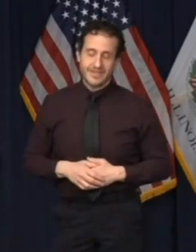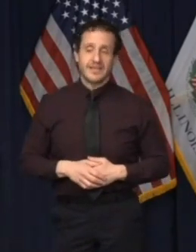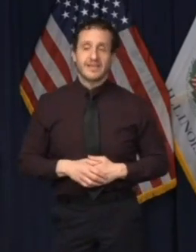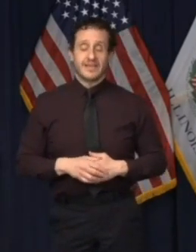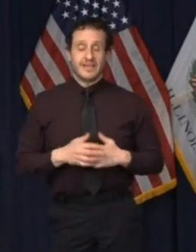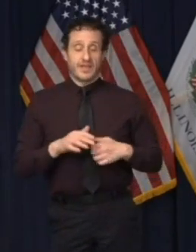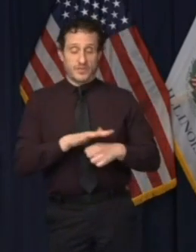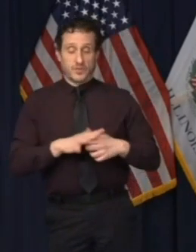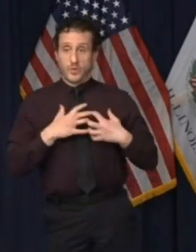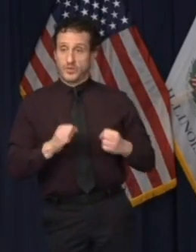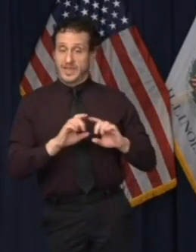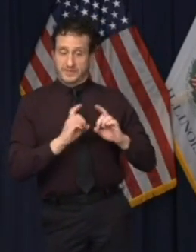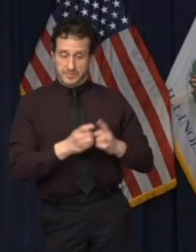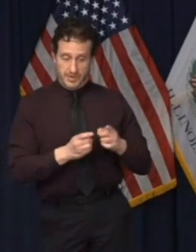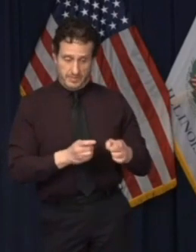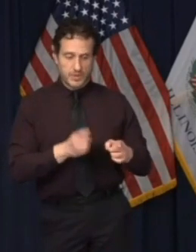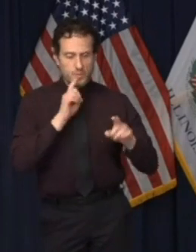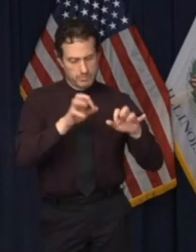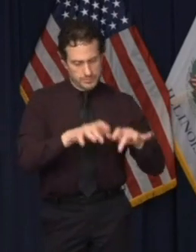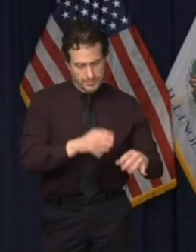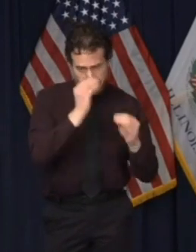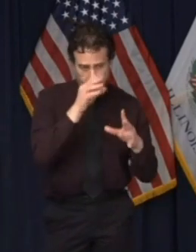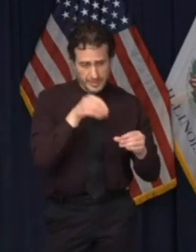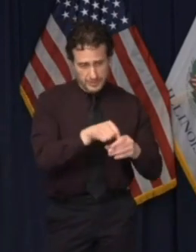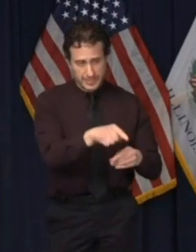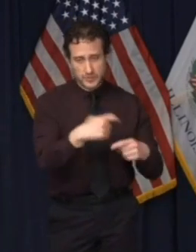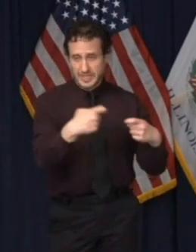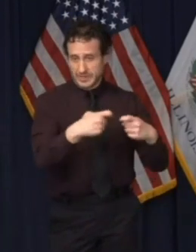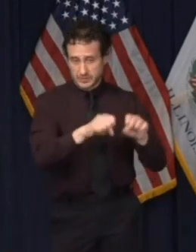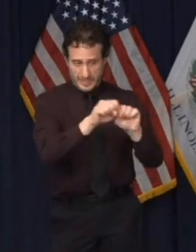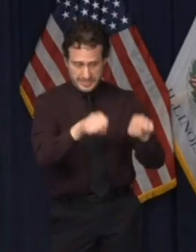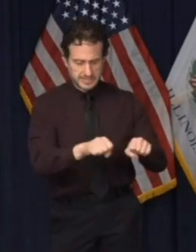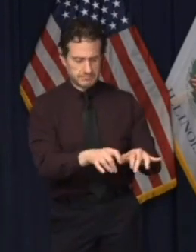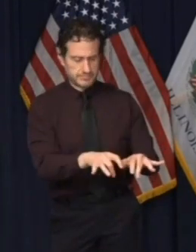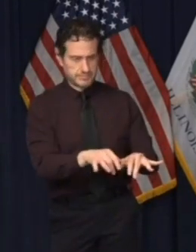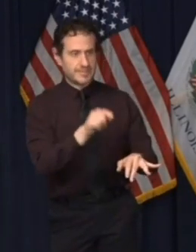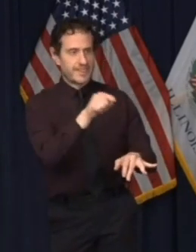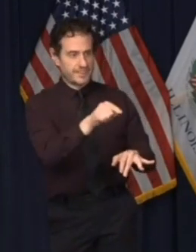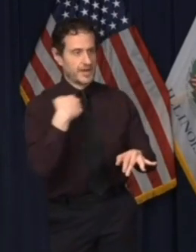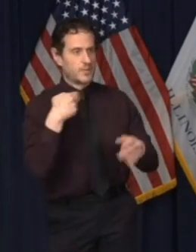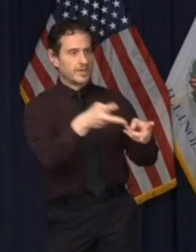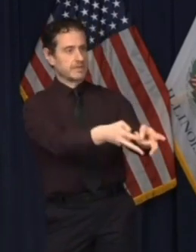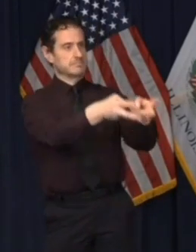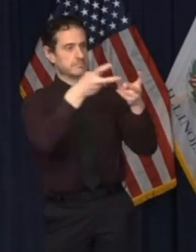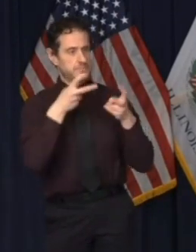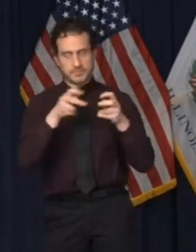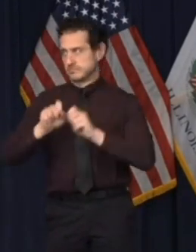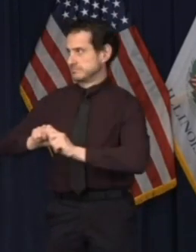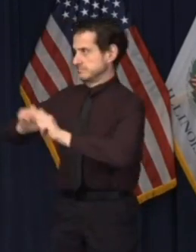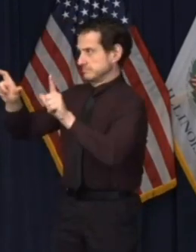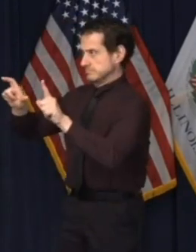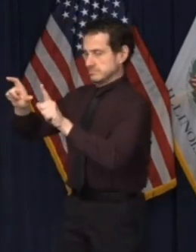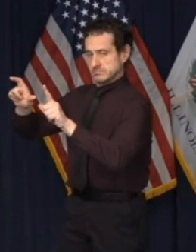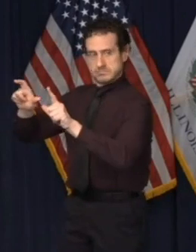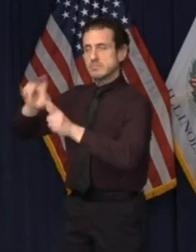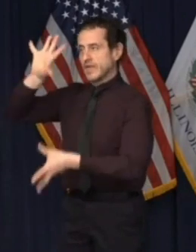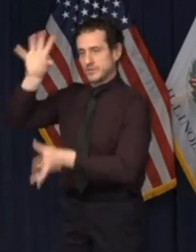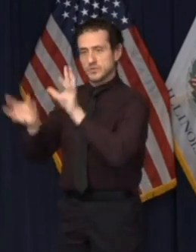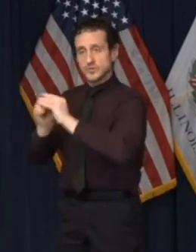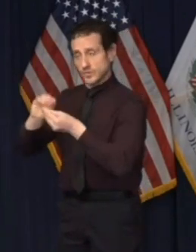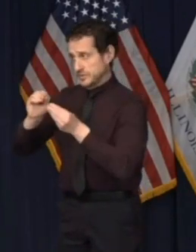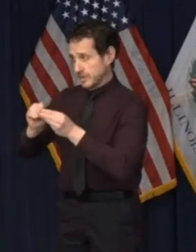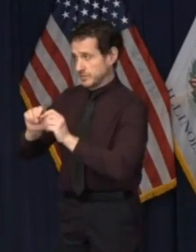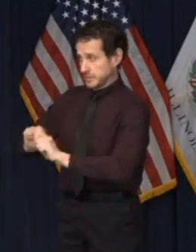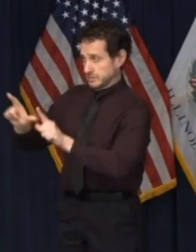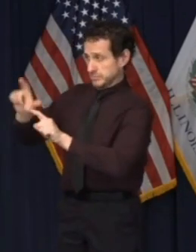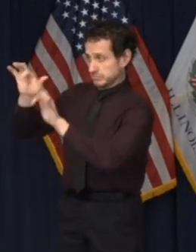will put data into those electronic systems, and it's from there that we can aggregate the data and be able to share